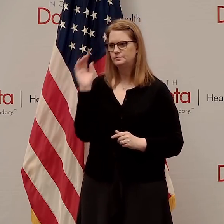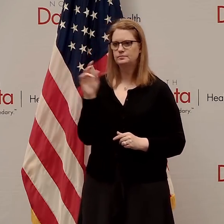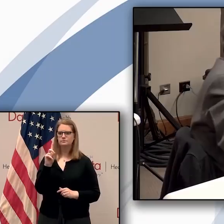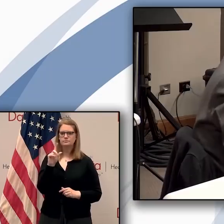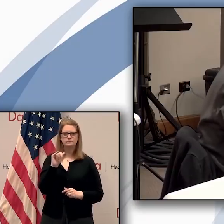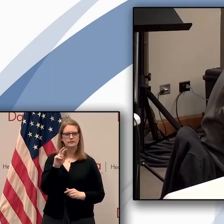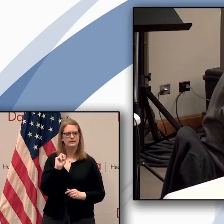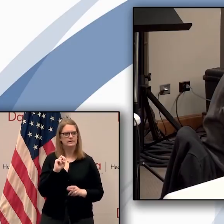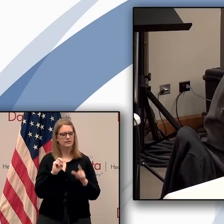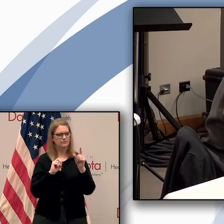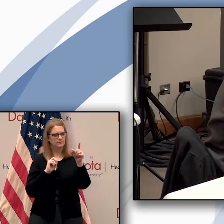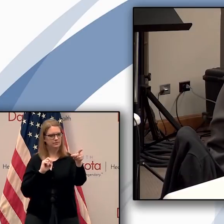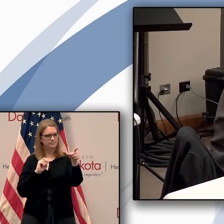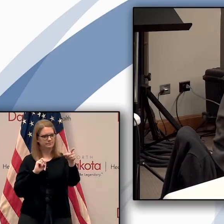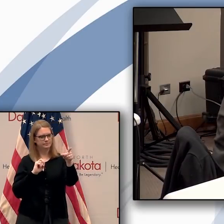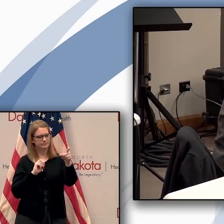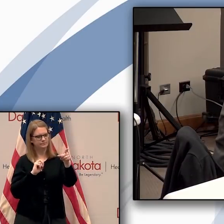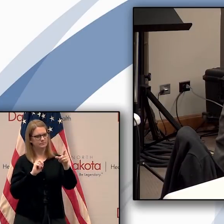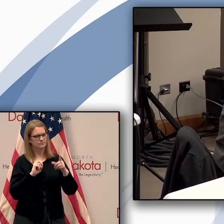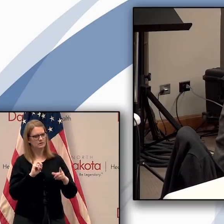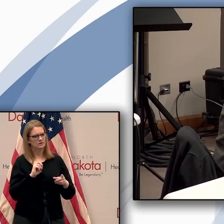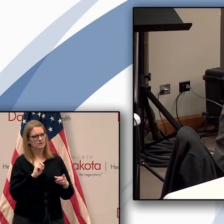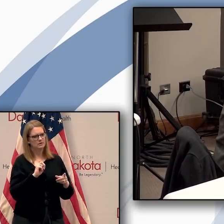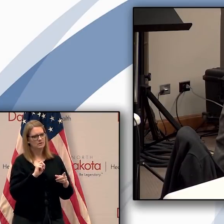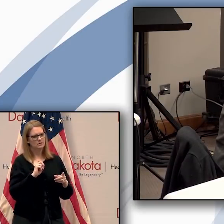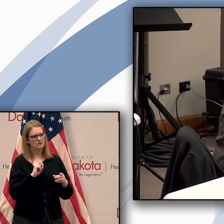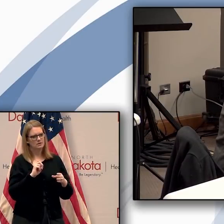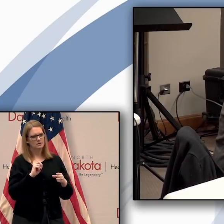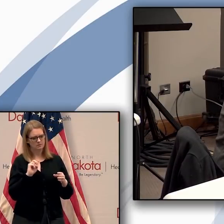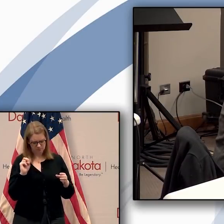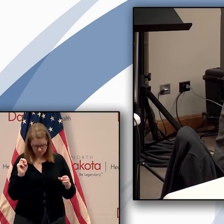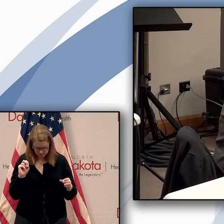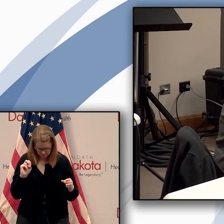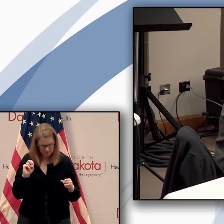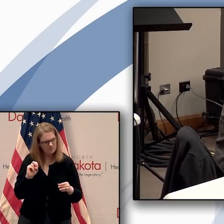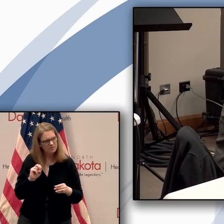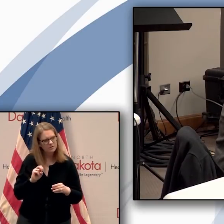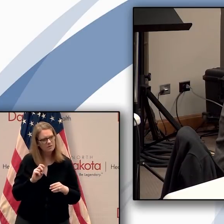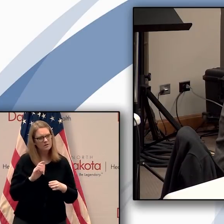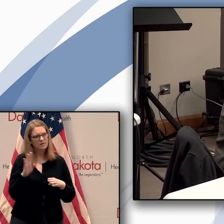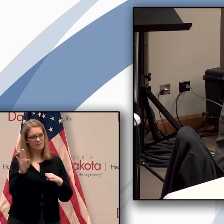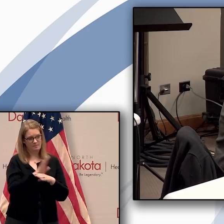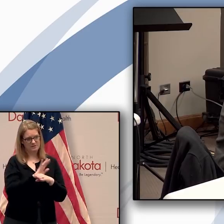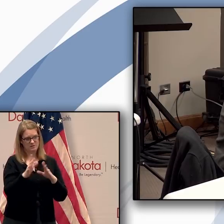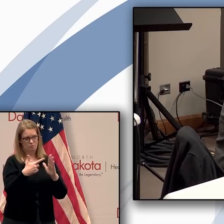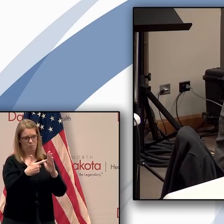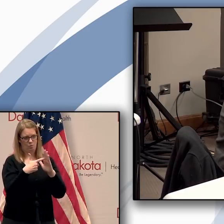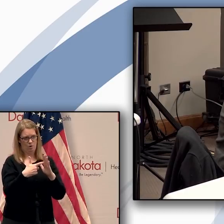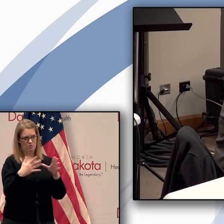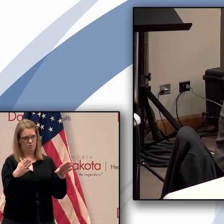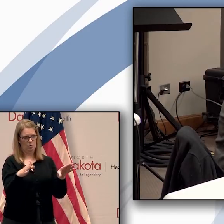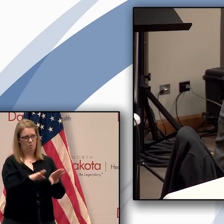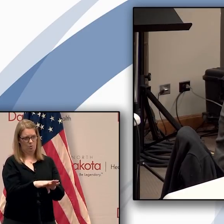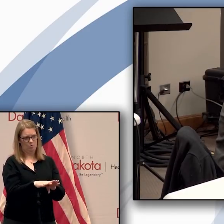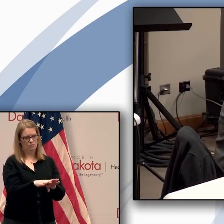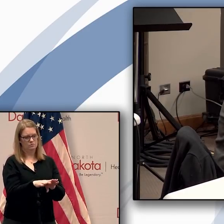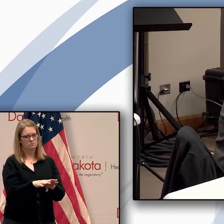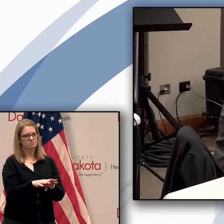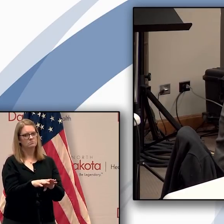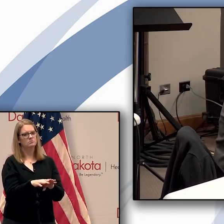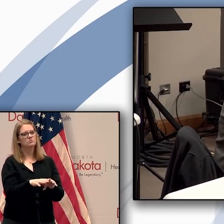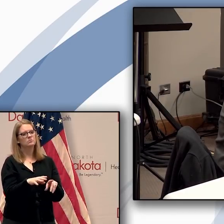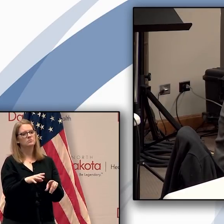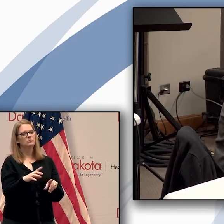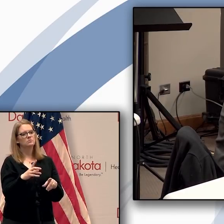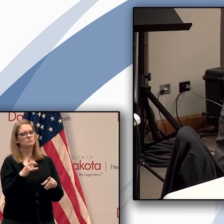Dave? Just to follow up on that, in terms of the businesses that you mandated to close, if they come up with plans and if